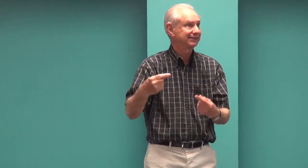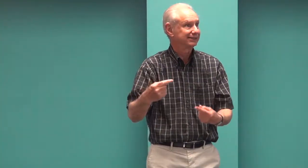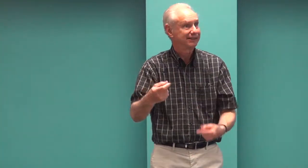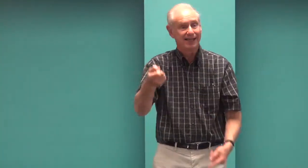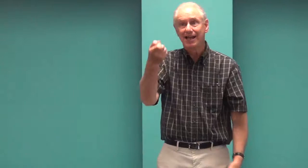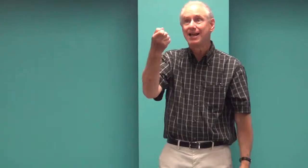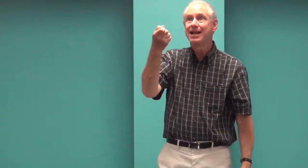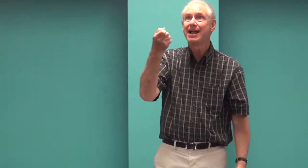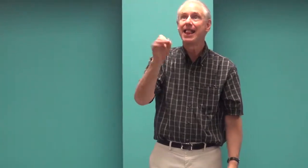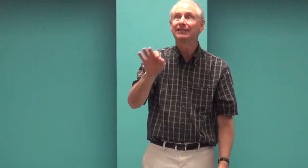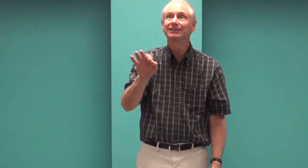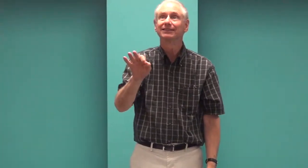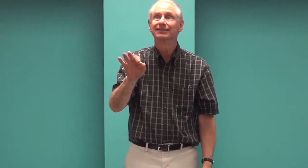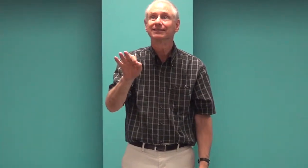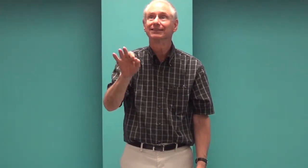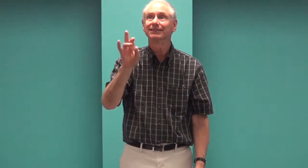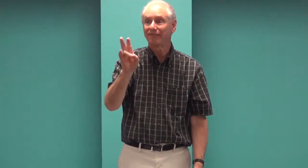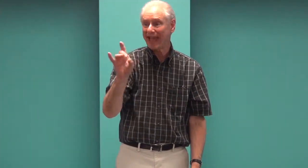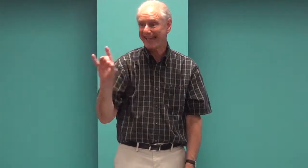known them since